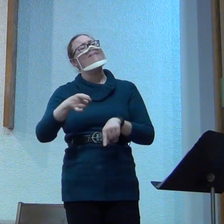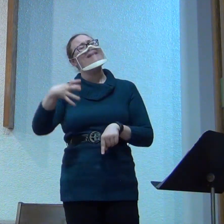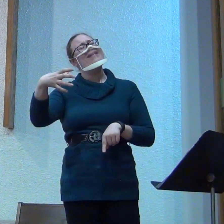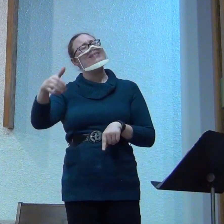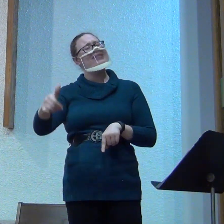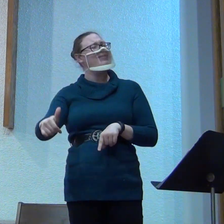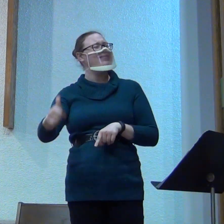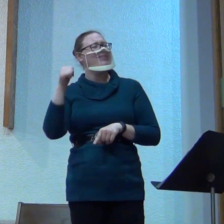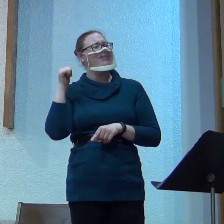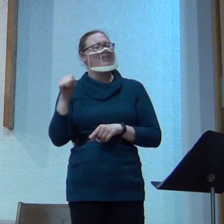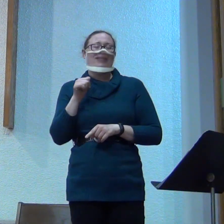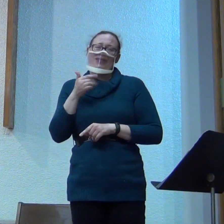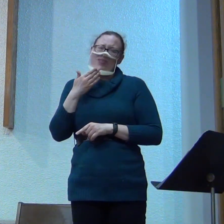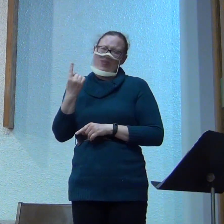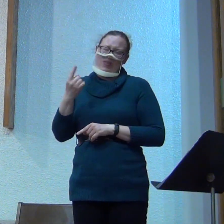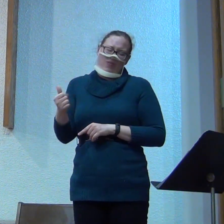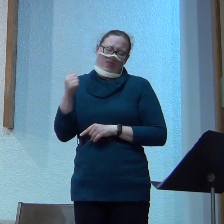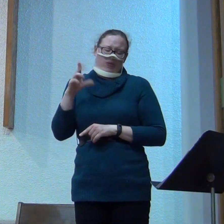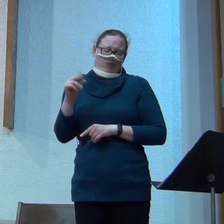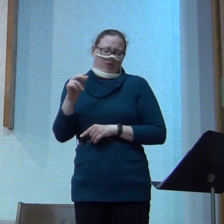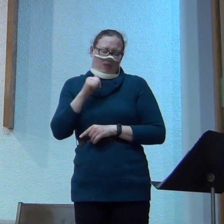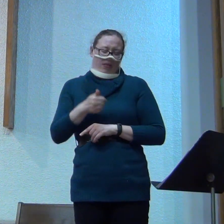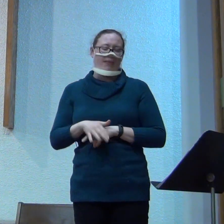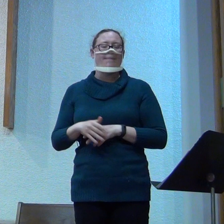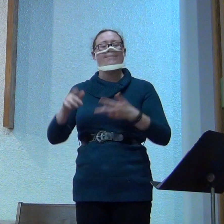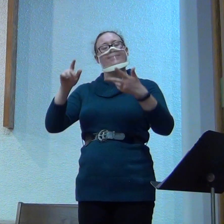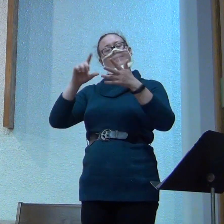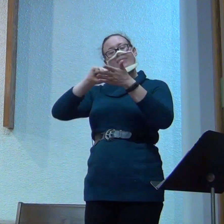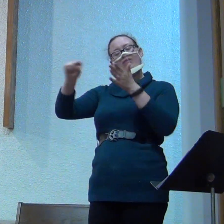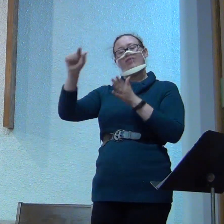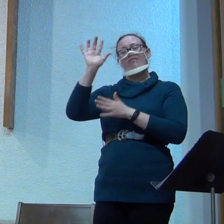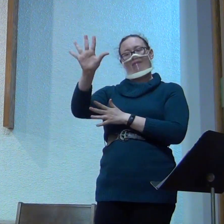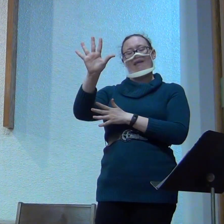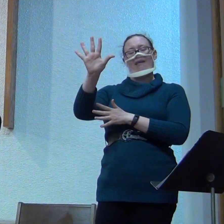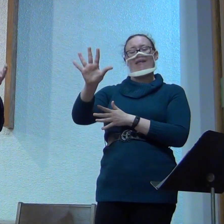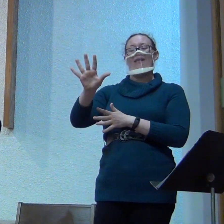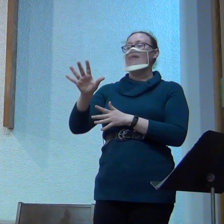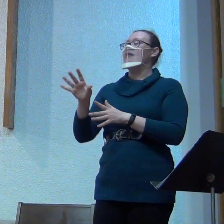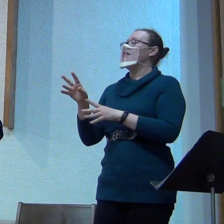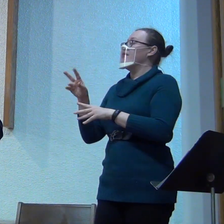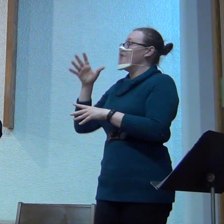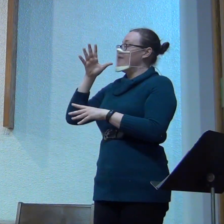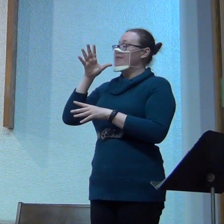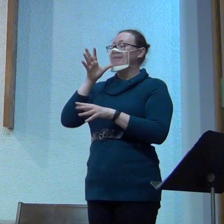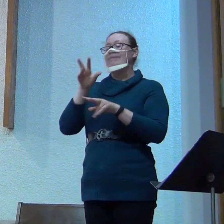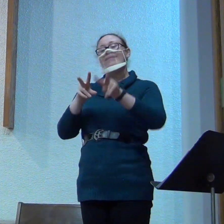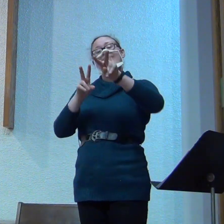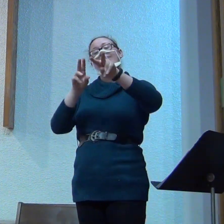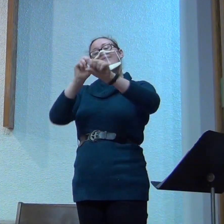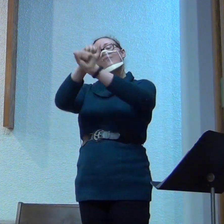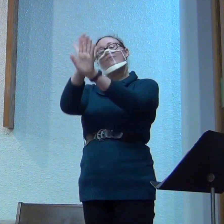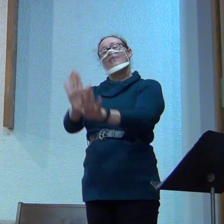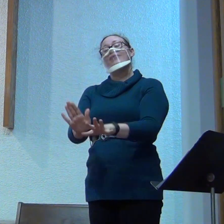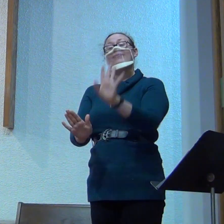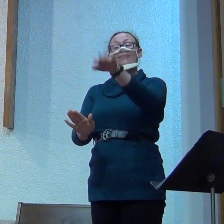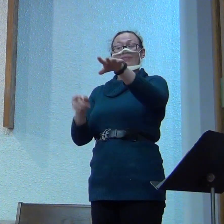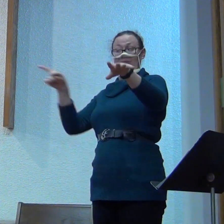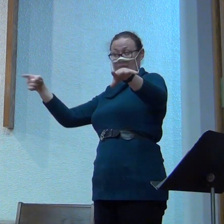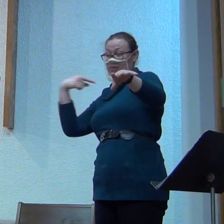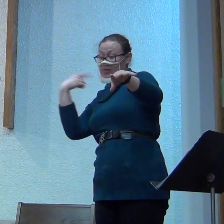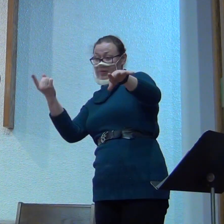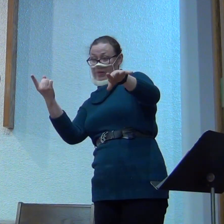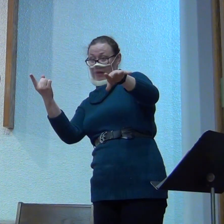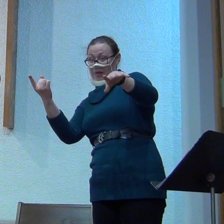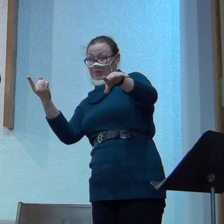that's not much of an objection in verse 4. And then in verse 5, she turns to the servants and says, whatever he tells